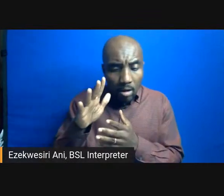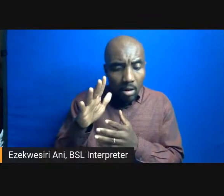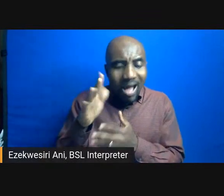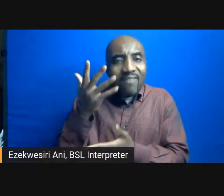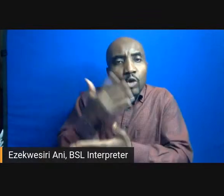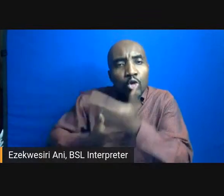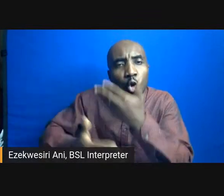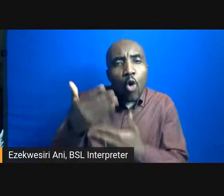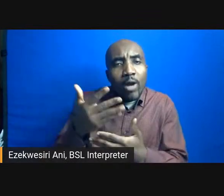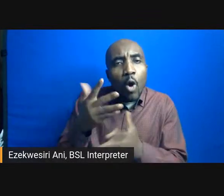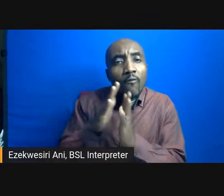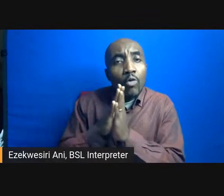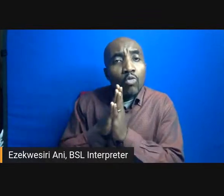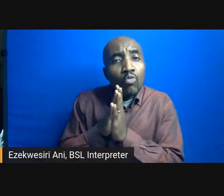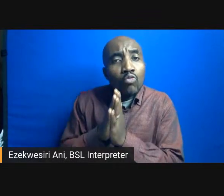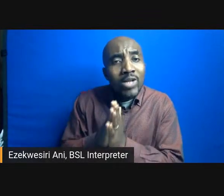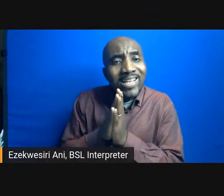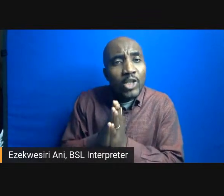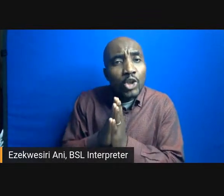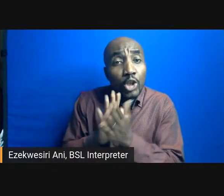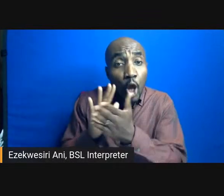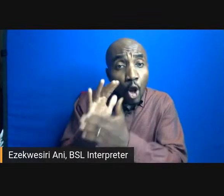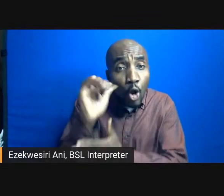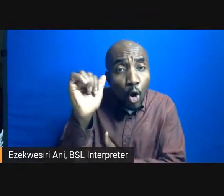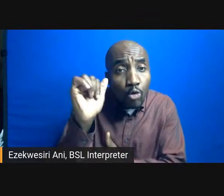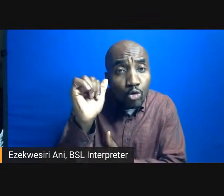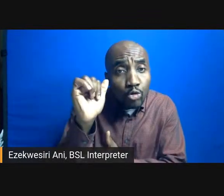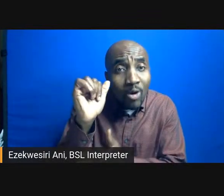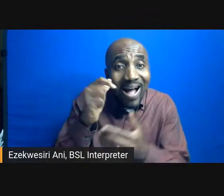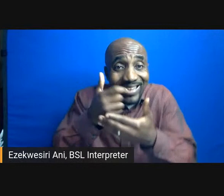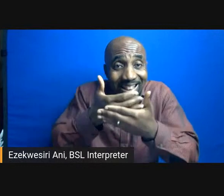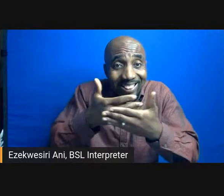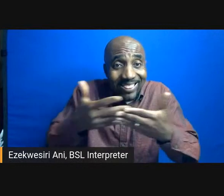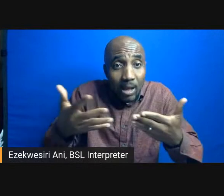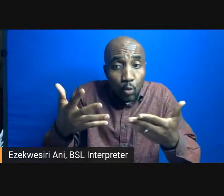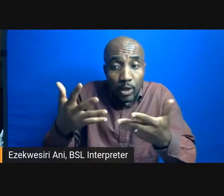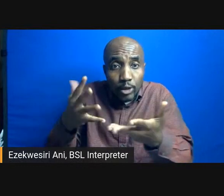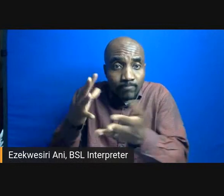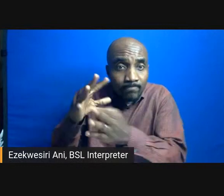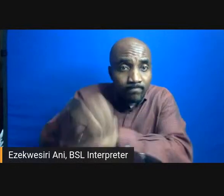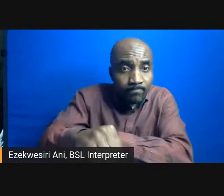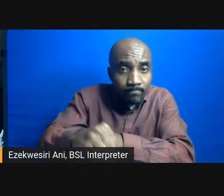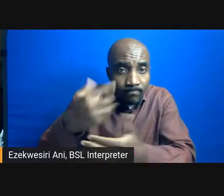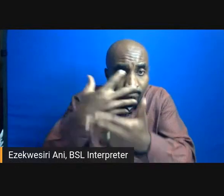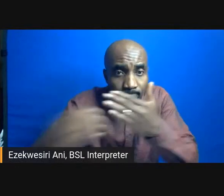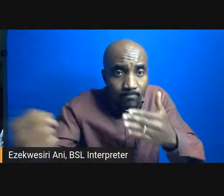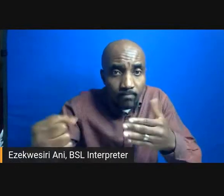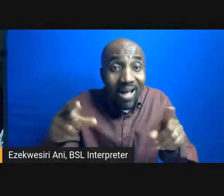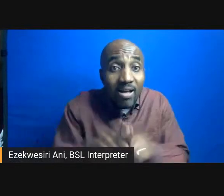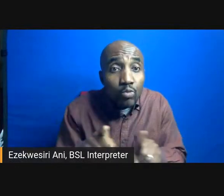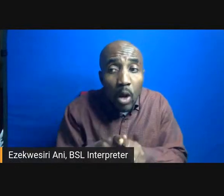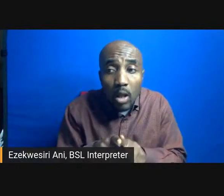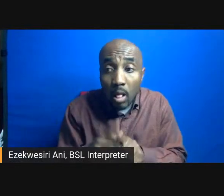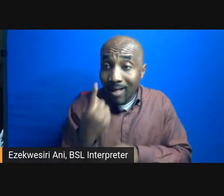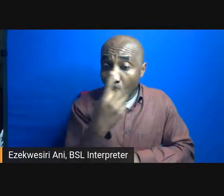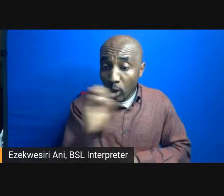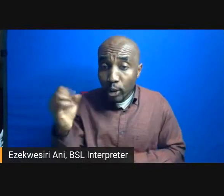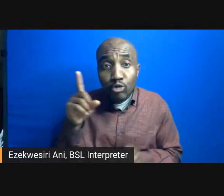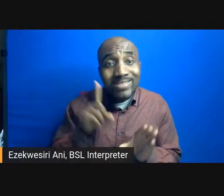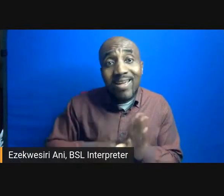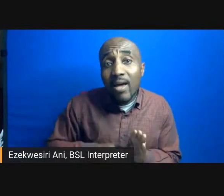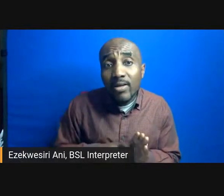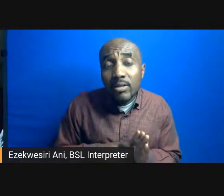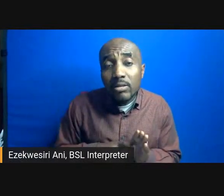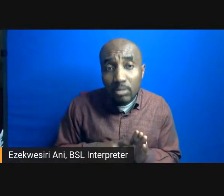story of religious, cultural, and linguistic colonialism too. In just 100 years,